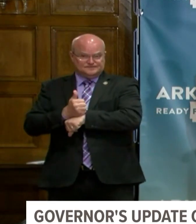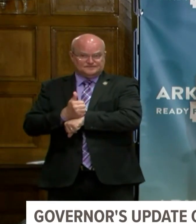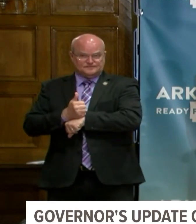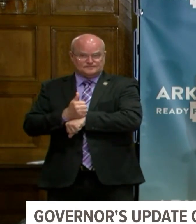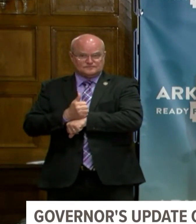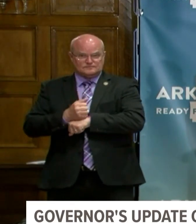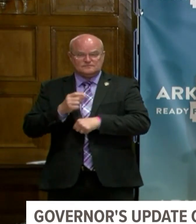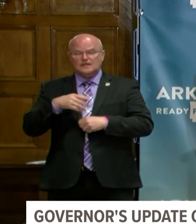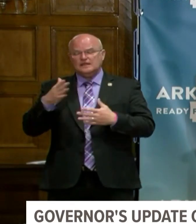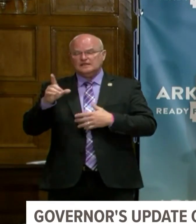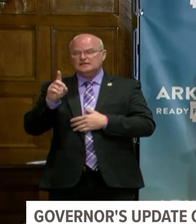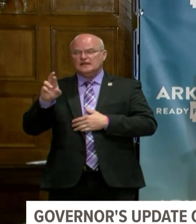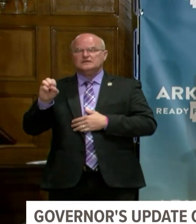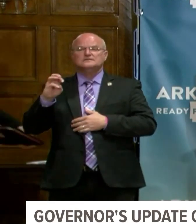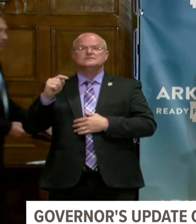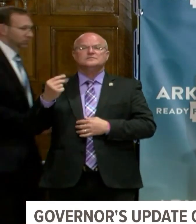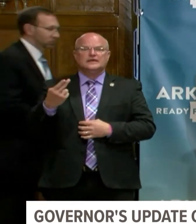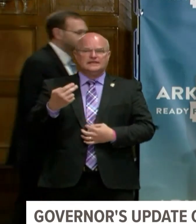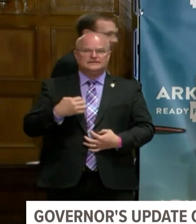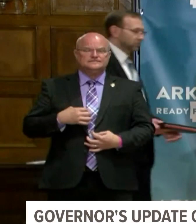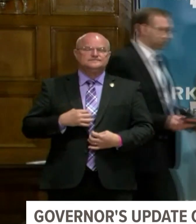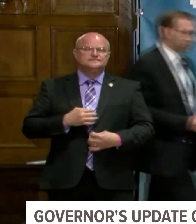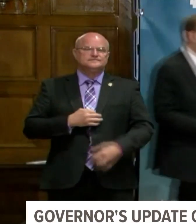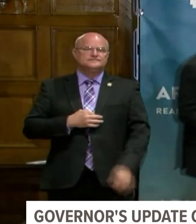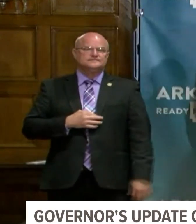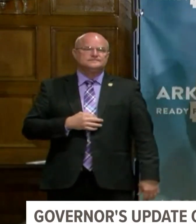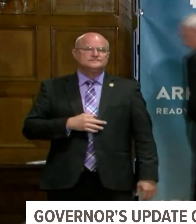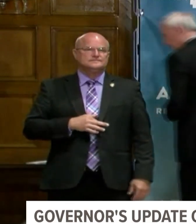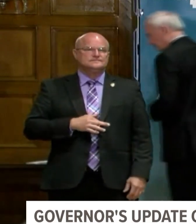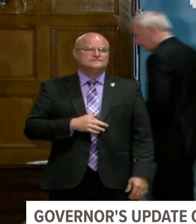there. And then I'll let Dr. Smith answer.